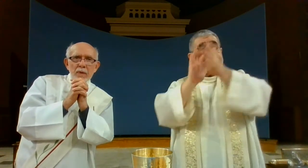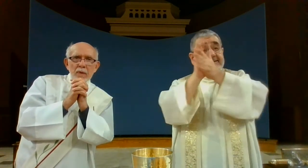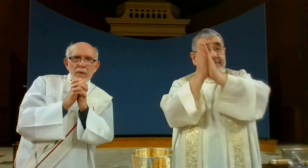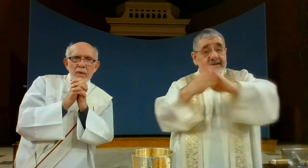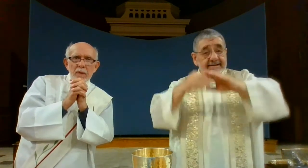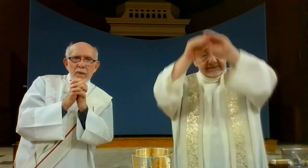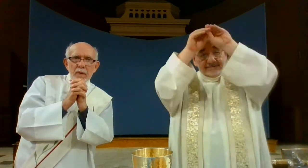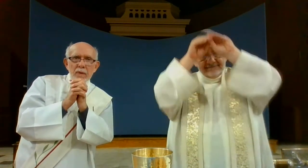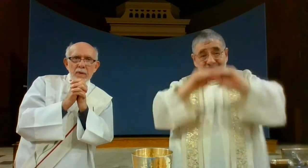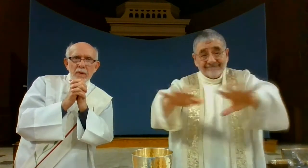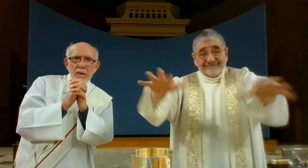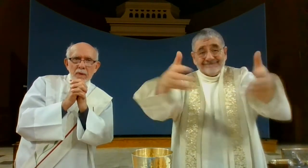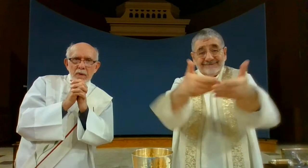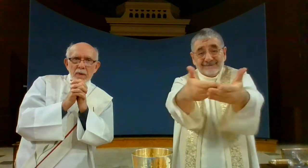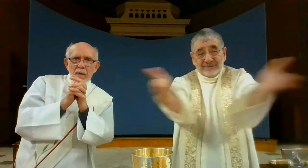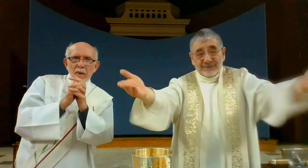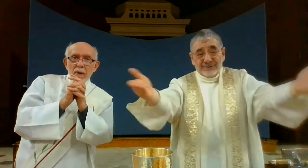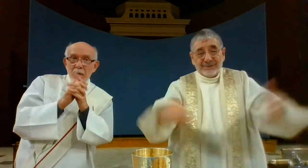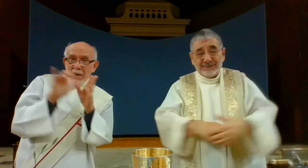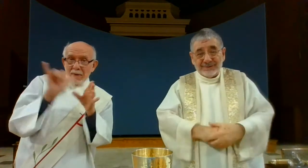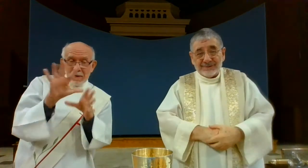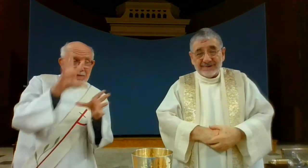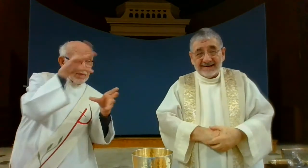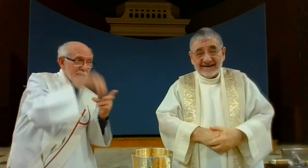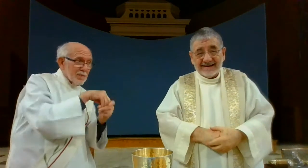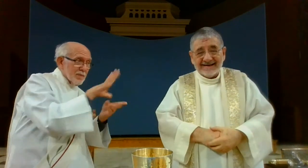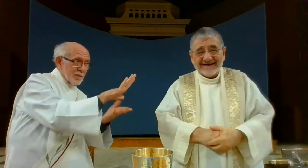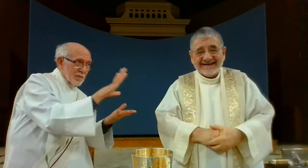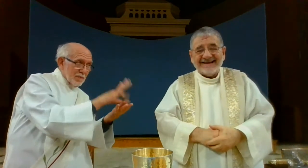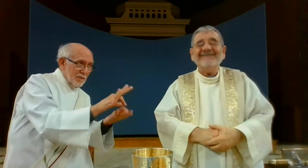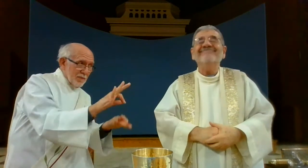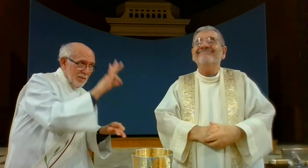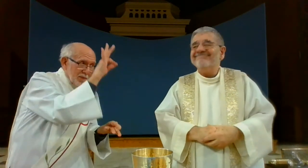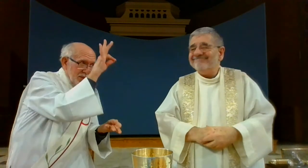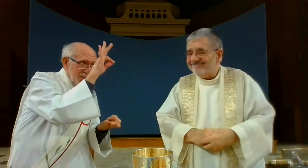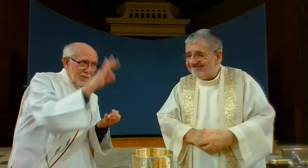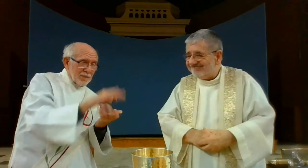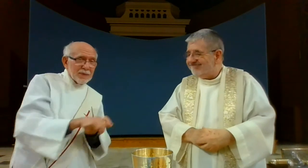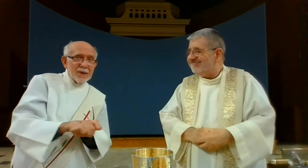May the peace of Christ be with you all, and with your spirit.